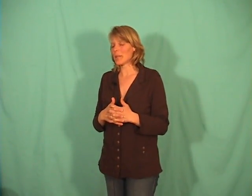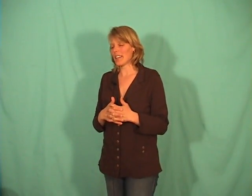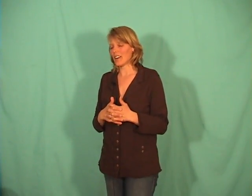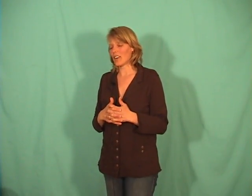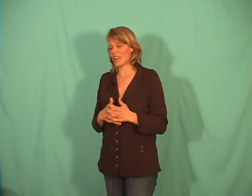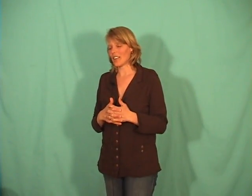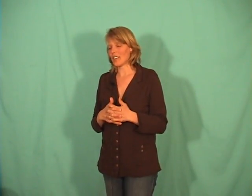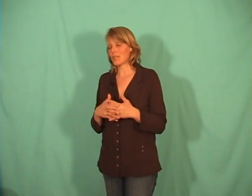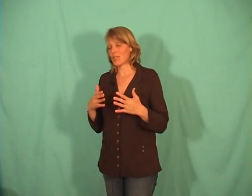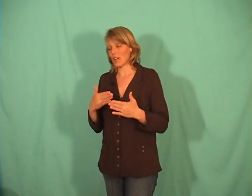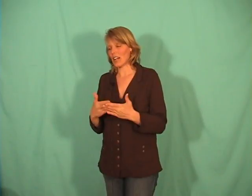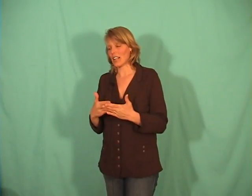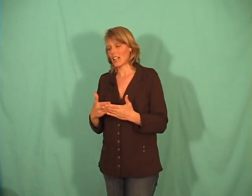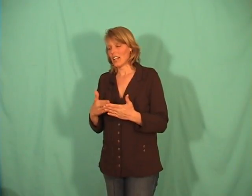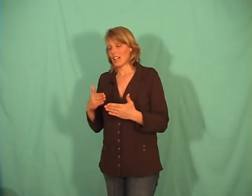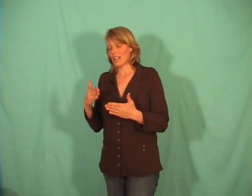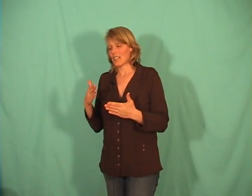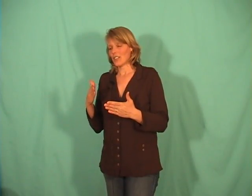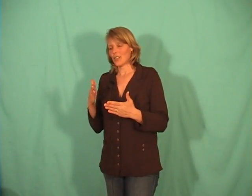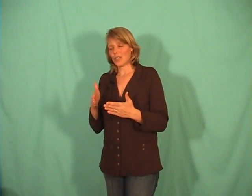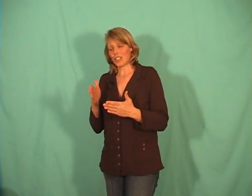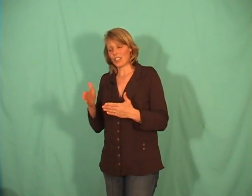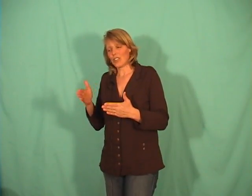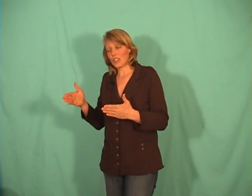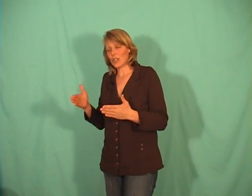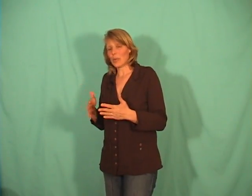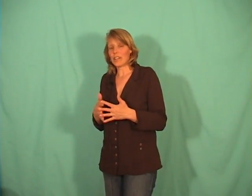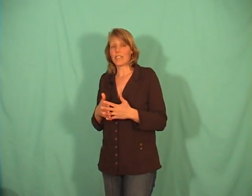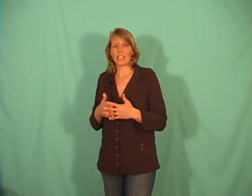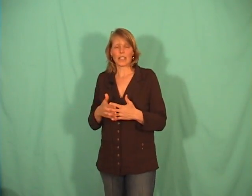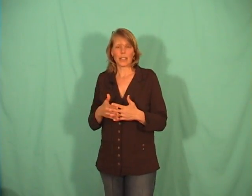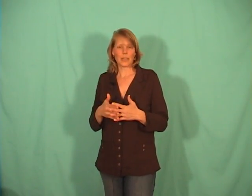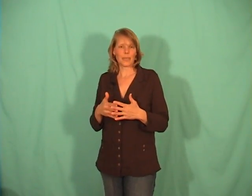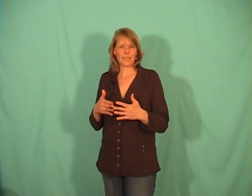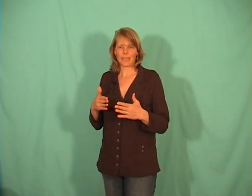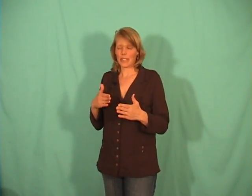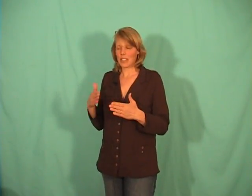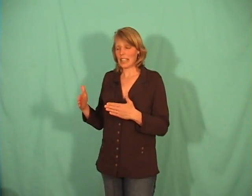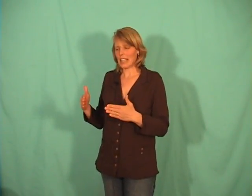that hard if you try, just to look at one video every day